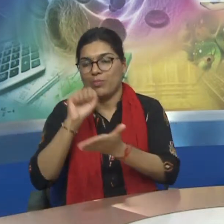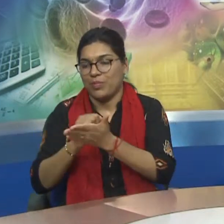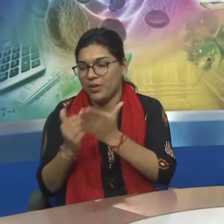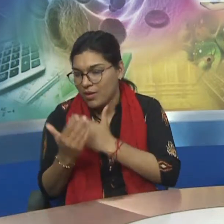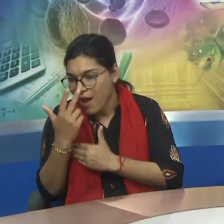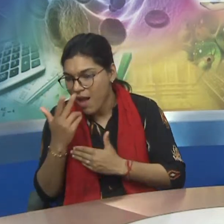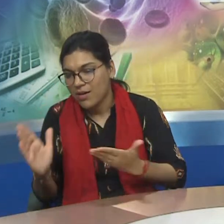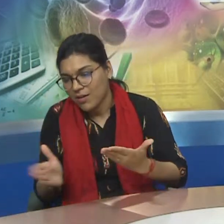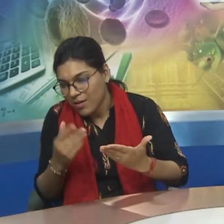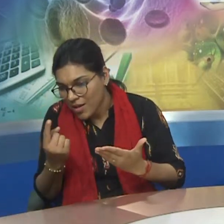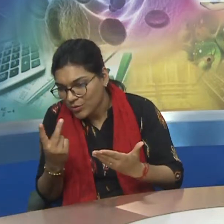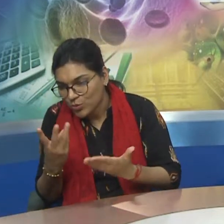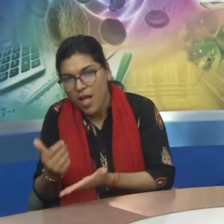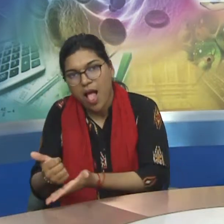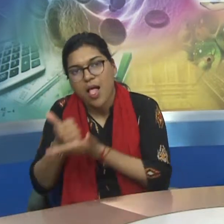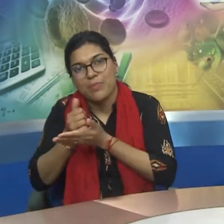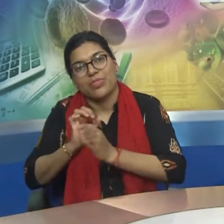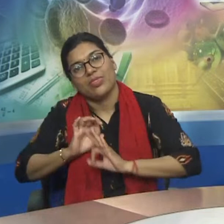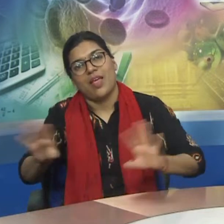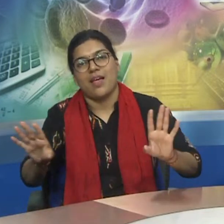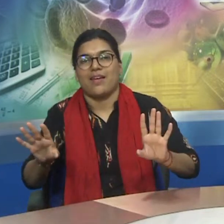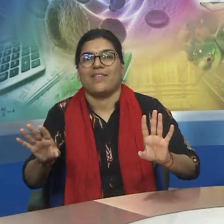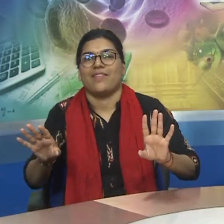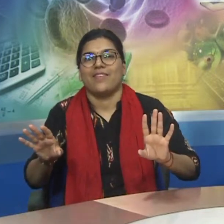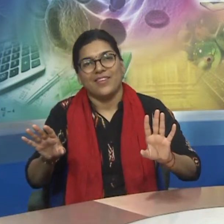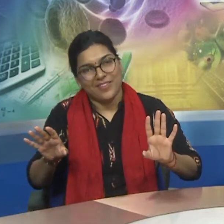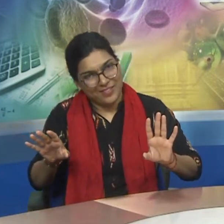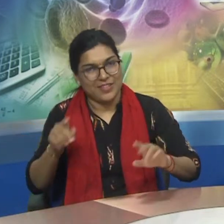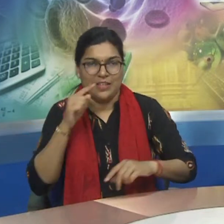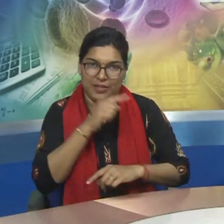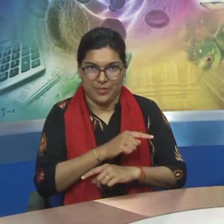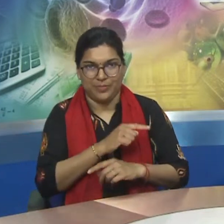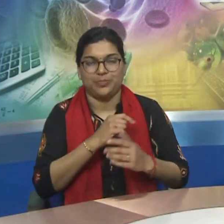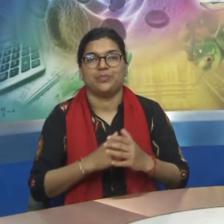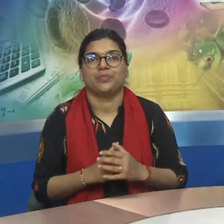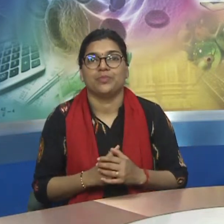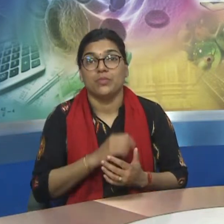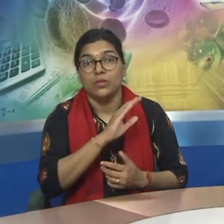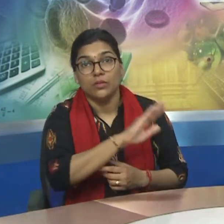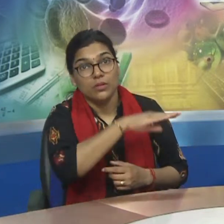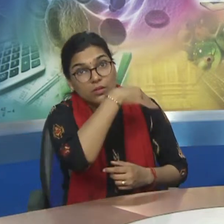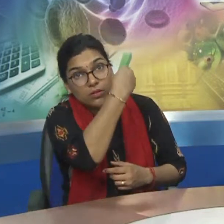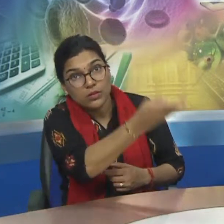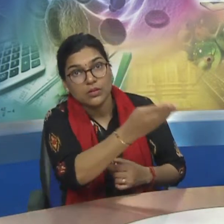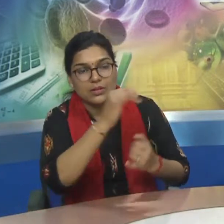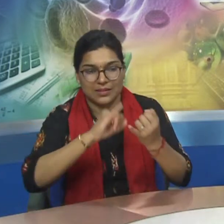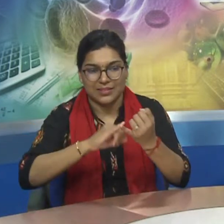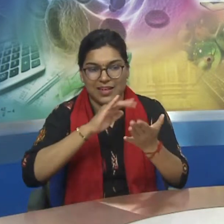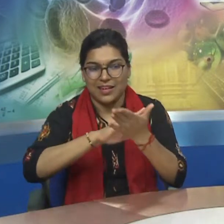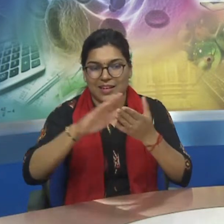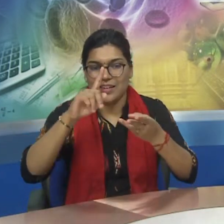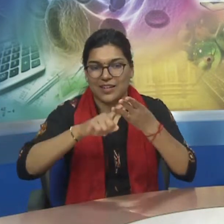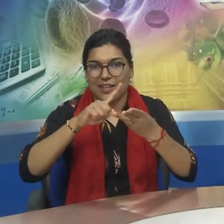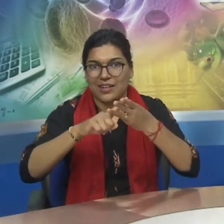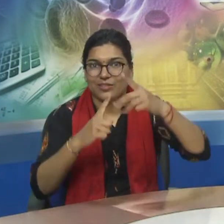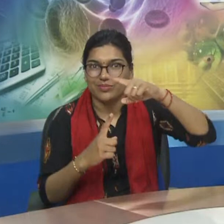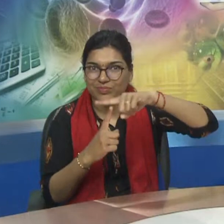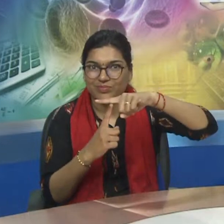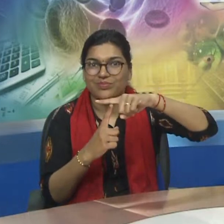So header and footer is used for your